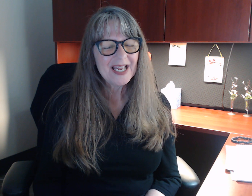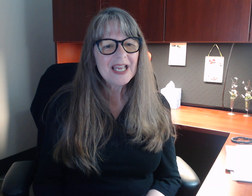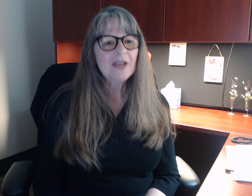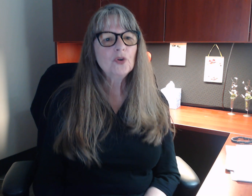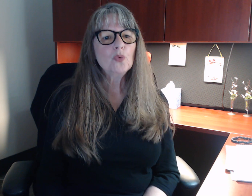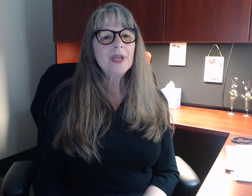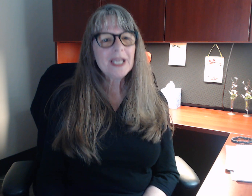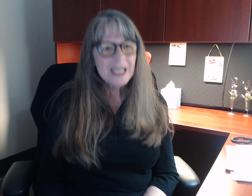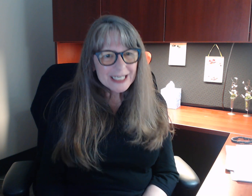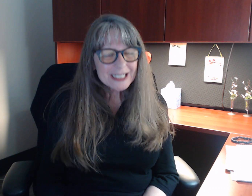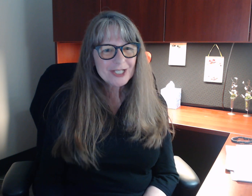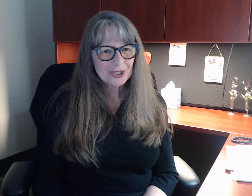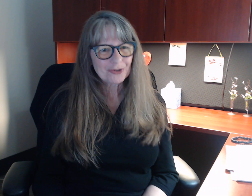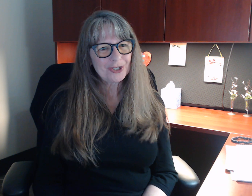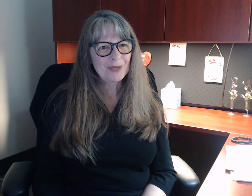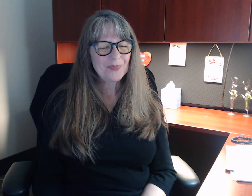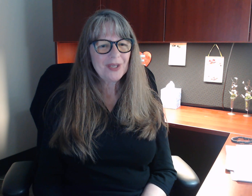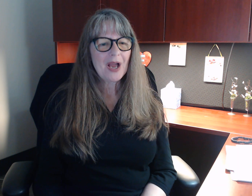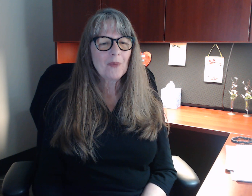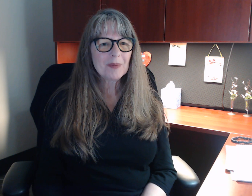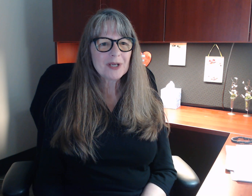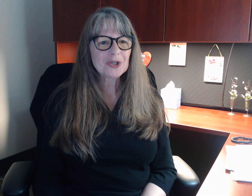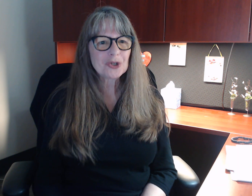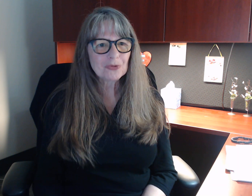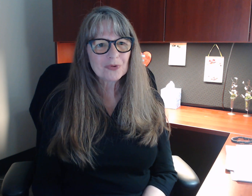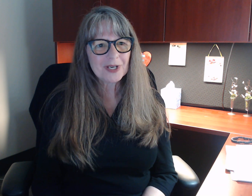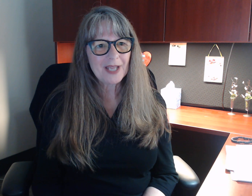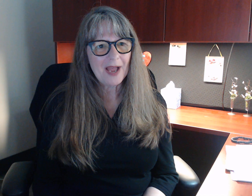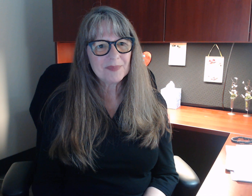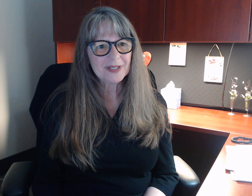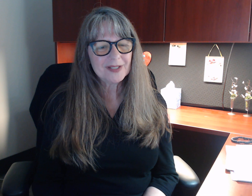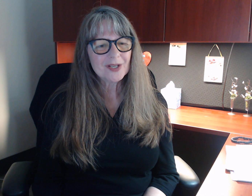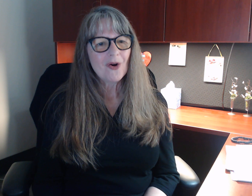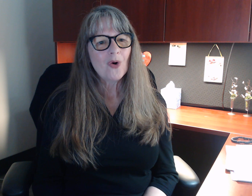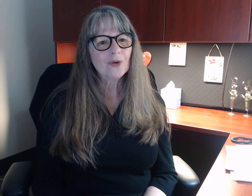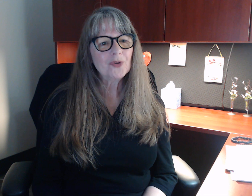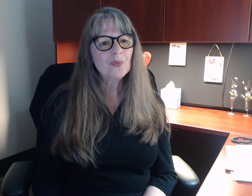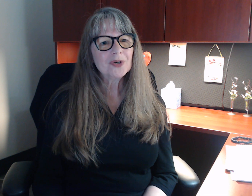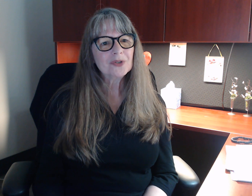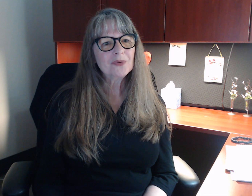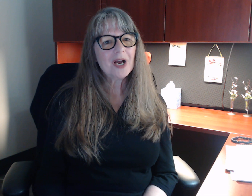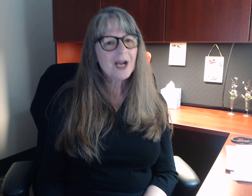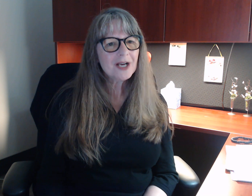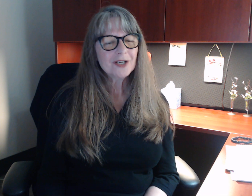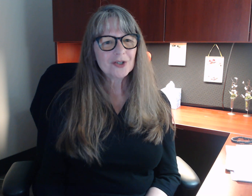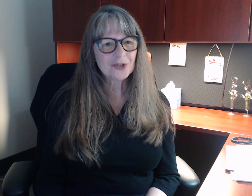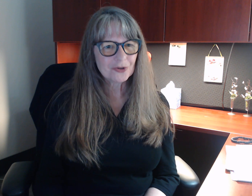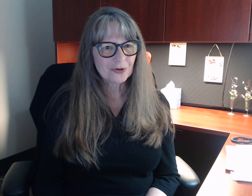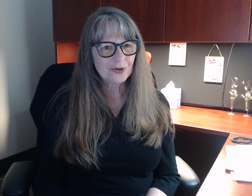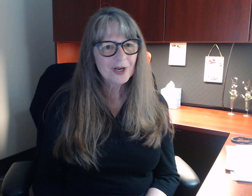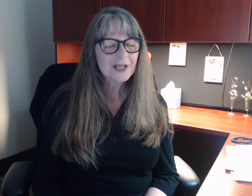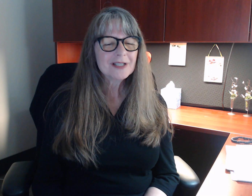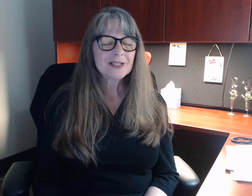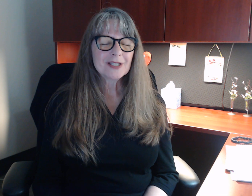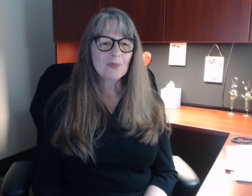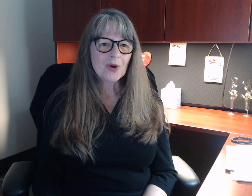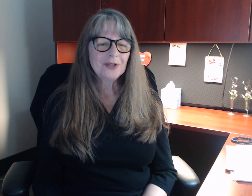If you insure something, I want to make sure that it happens. Or if you want to assure someone, you